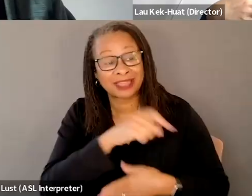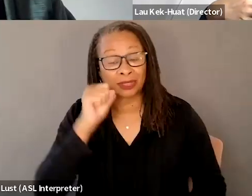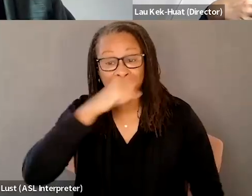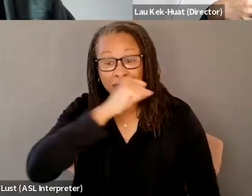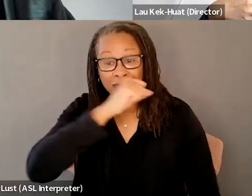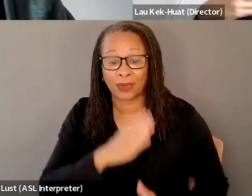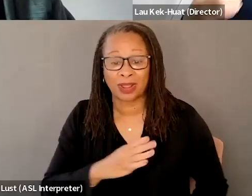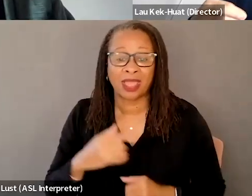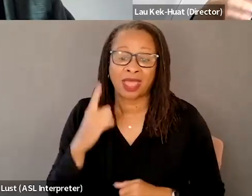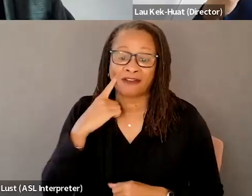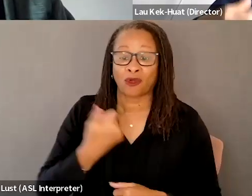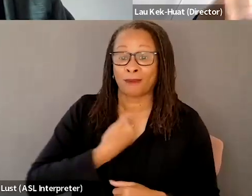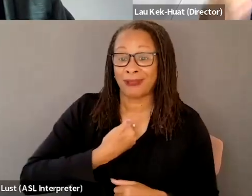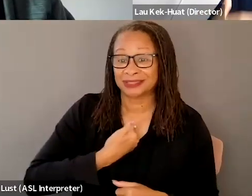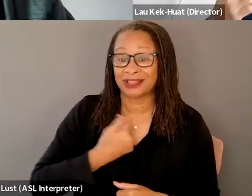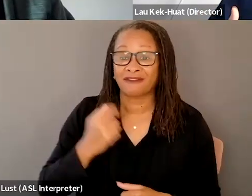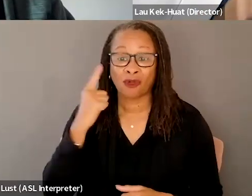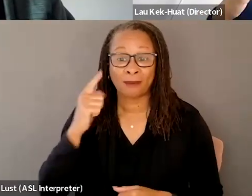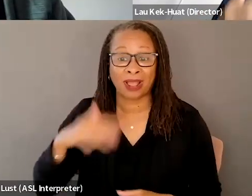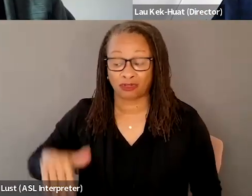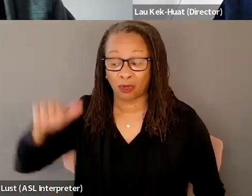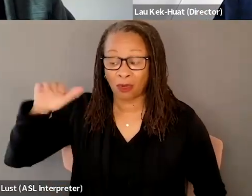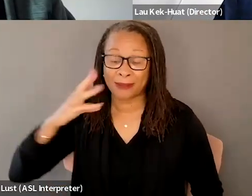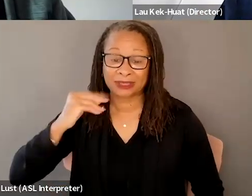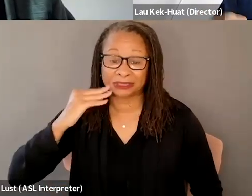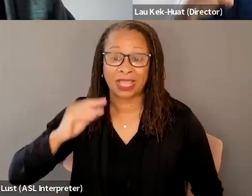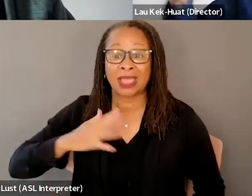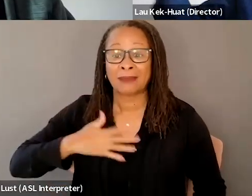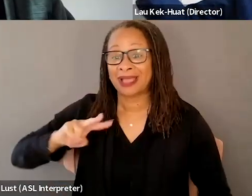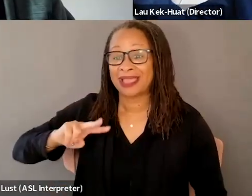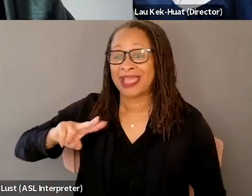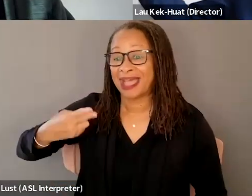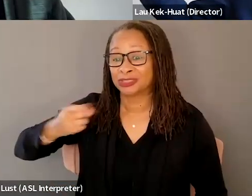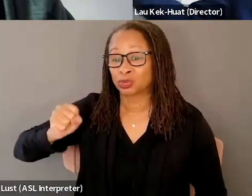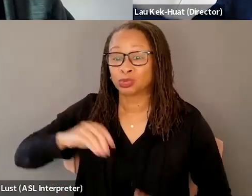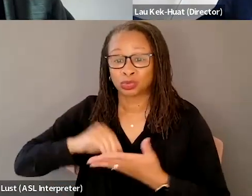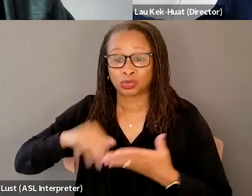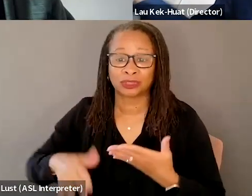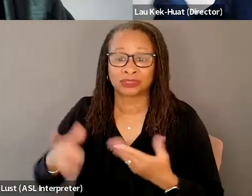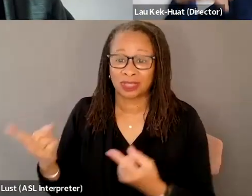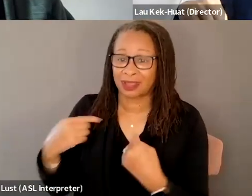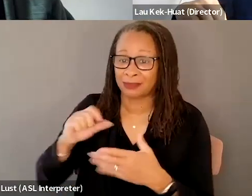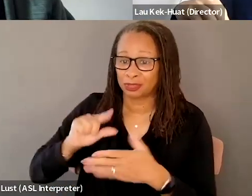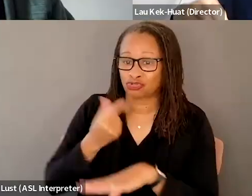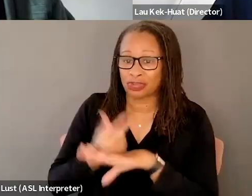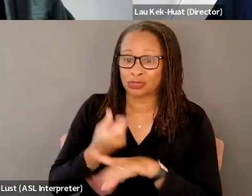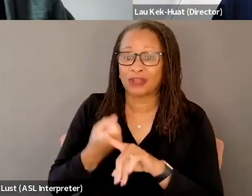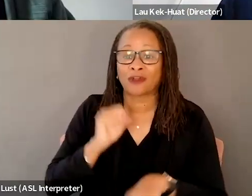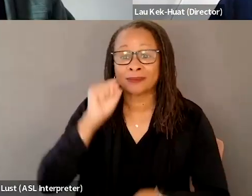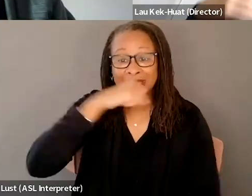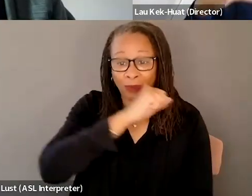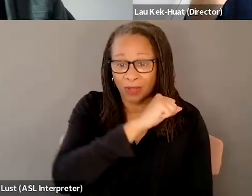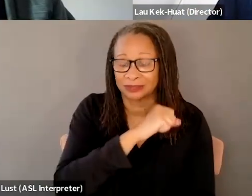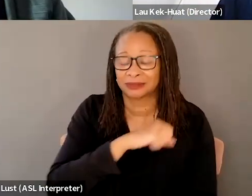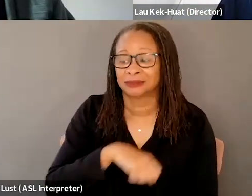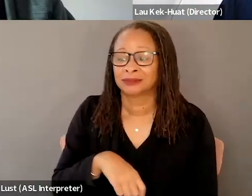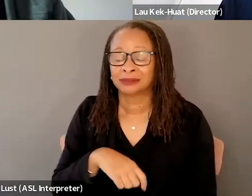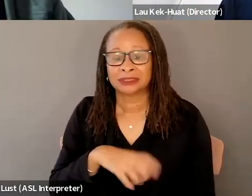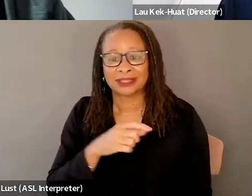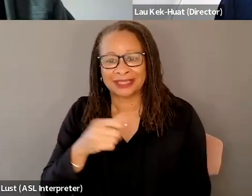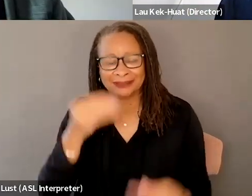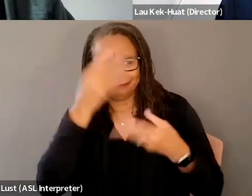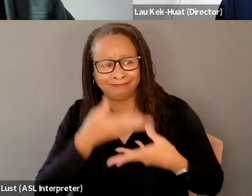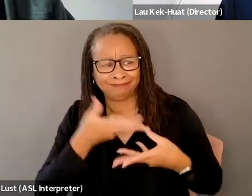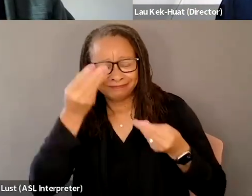my growing experience, a lot of my secondary school students, they actually came and graduate from Taiwan. So they keep telling me